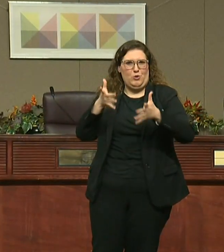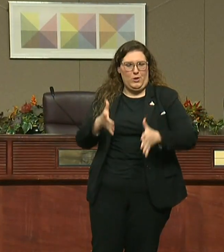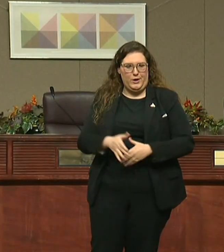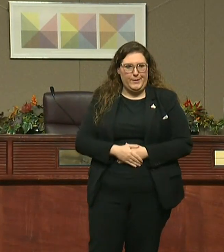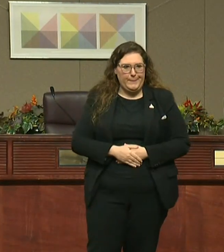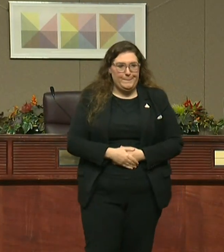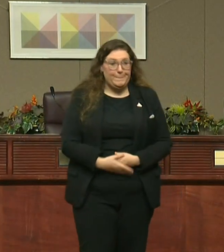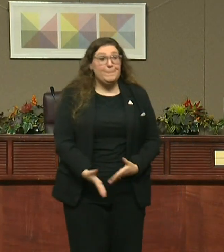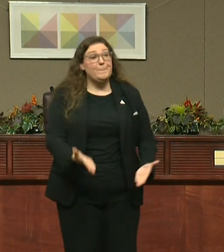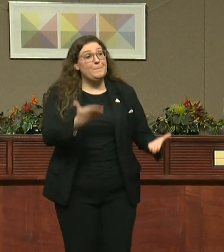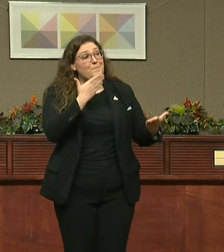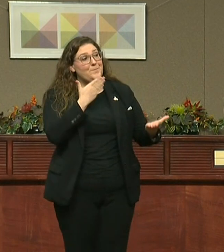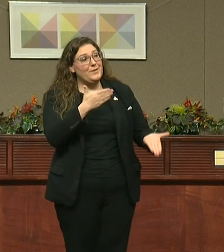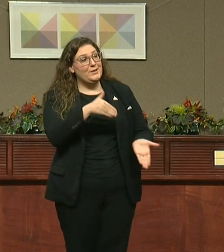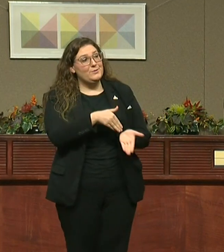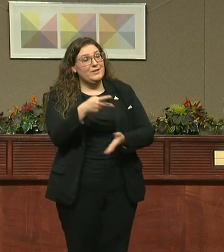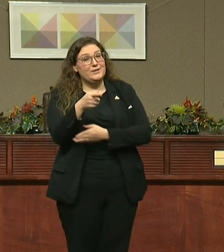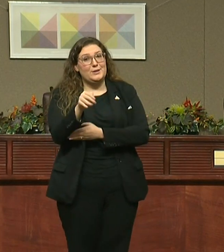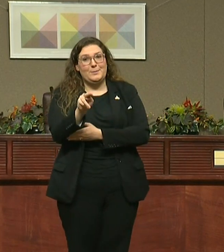Thank you, Dr. Pino.